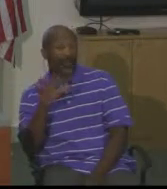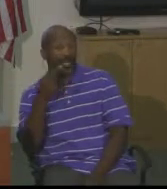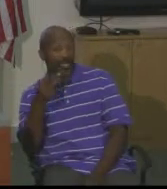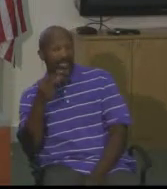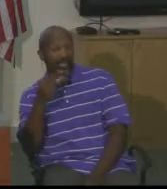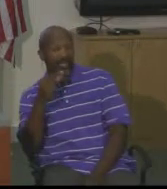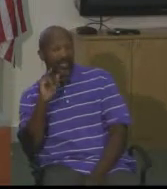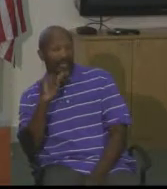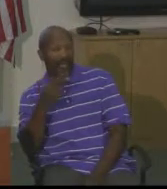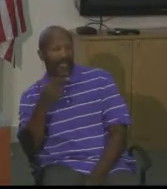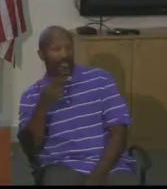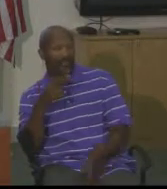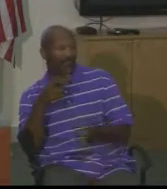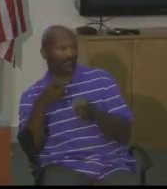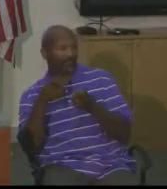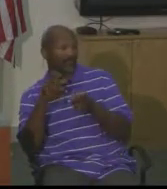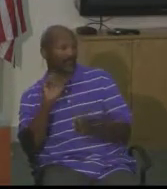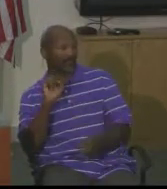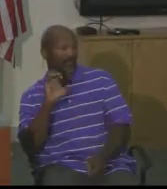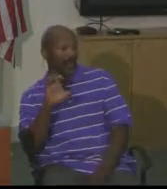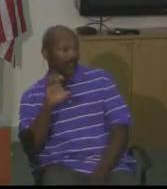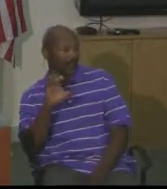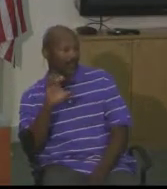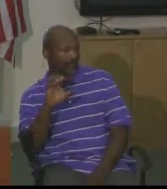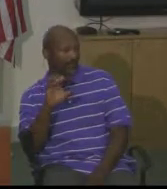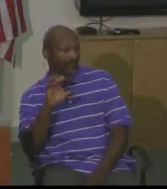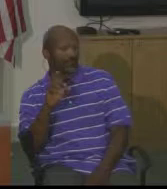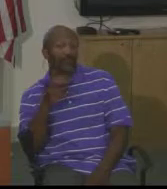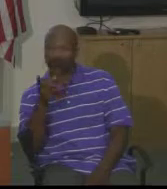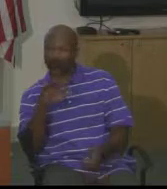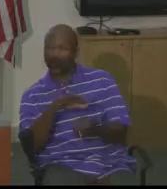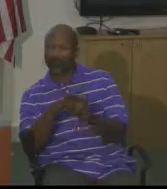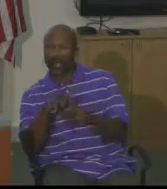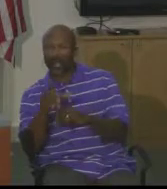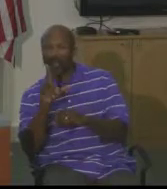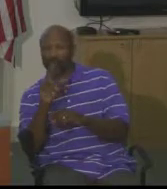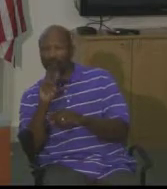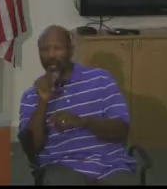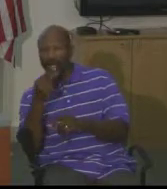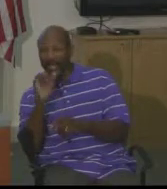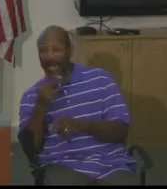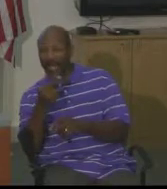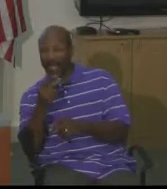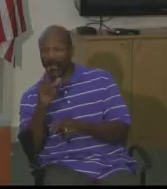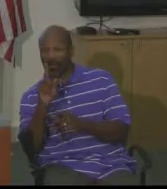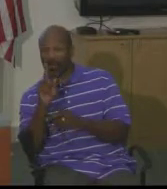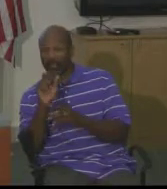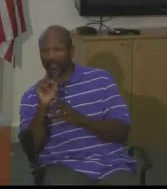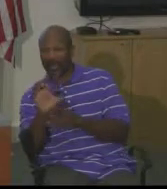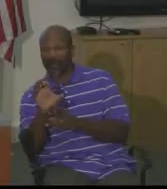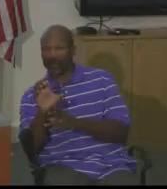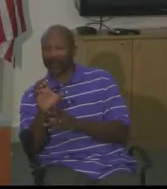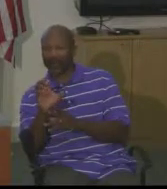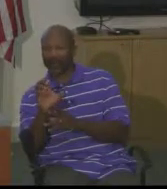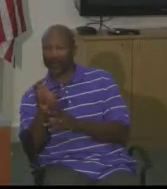gigabits per second. So that's 20 gigabits per second transfer rate from your video